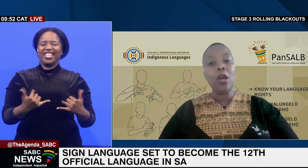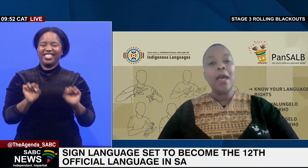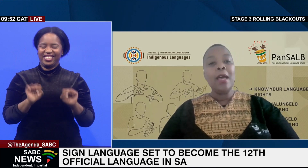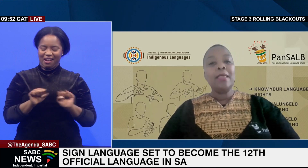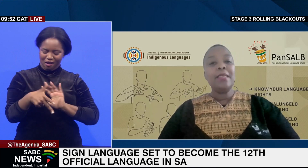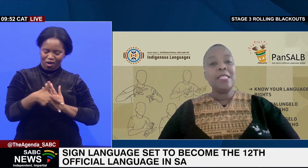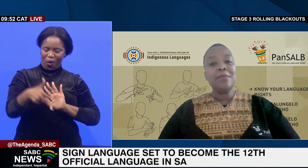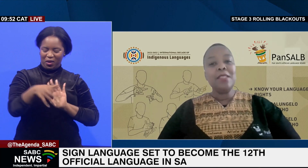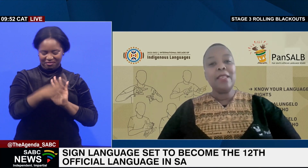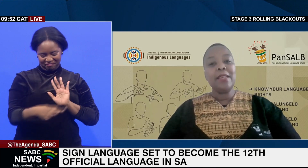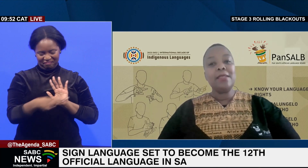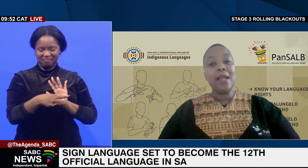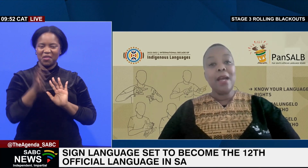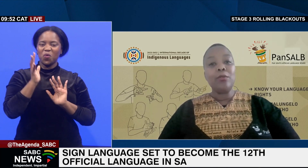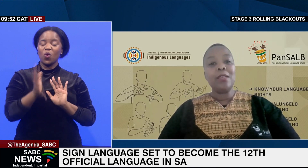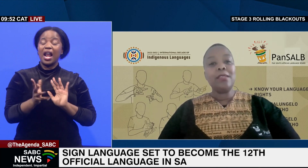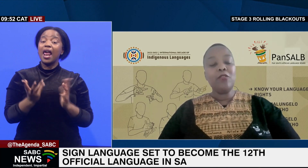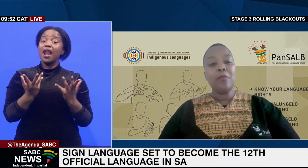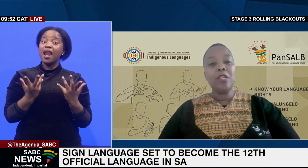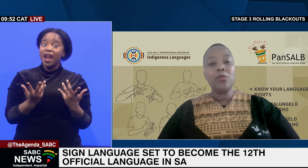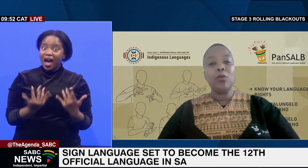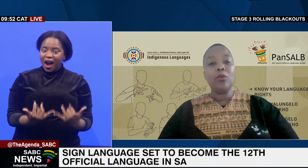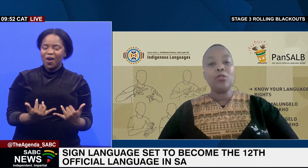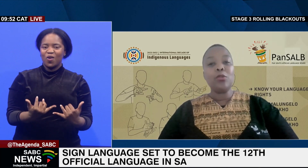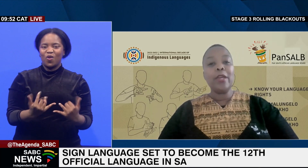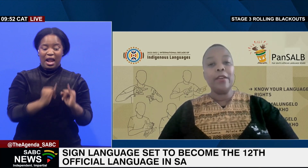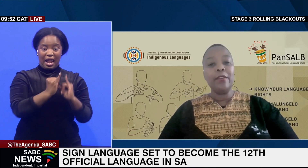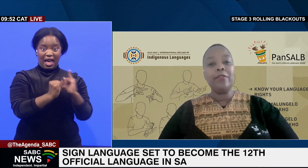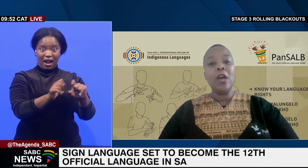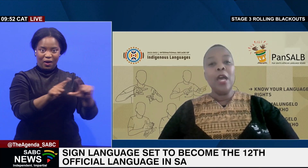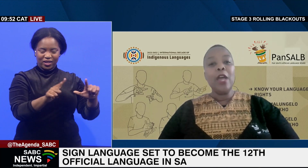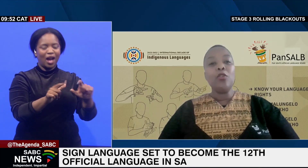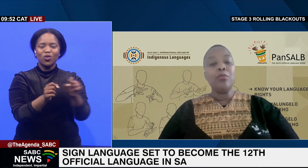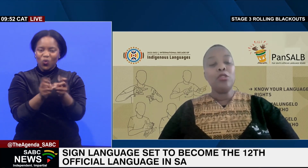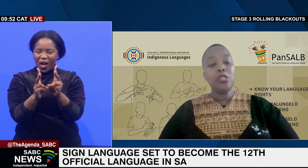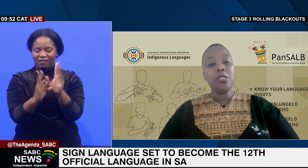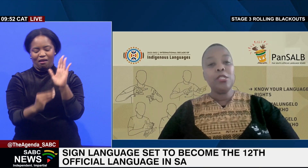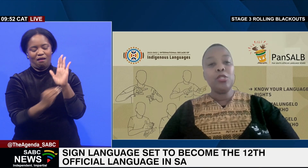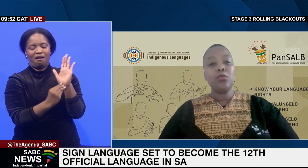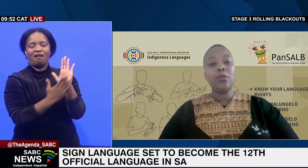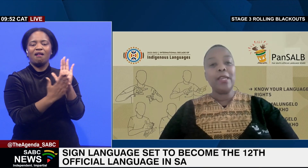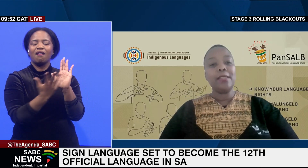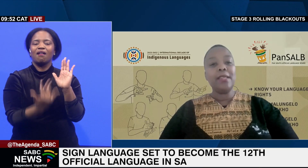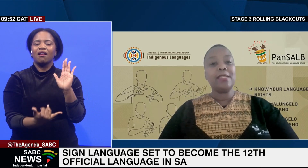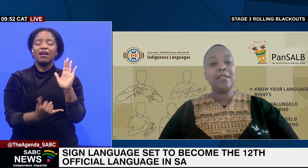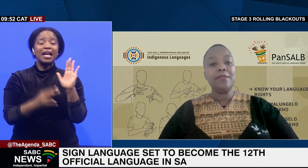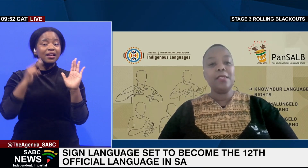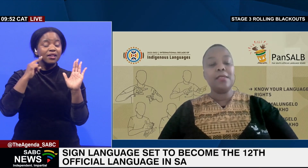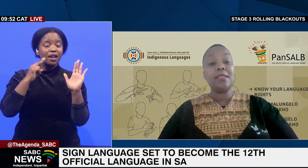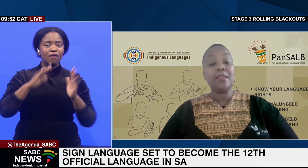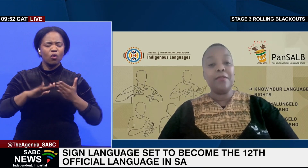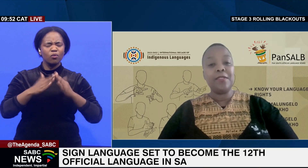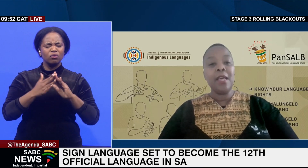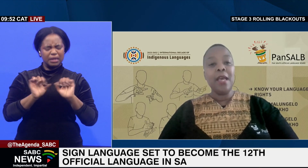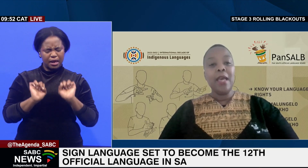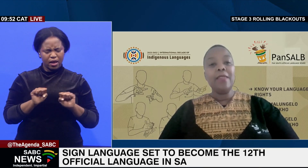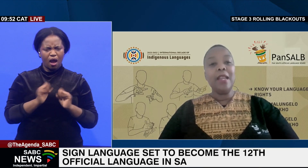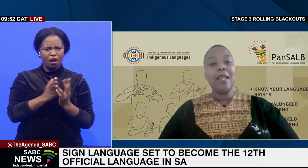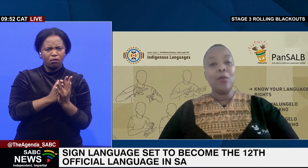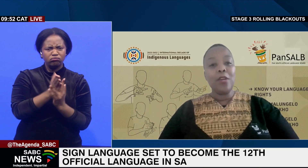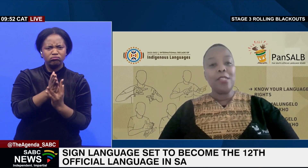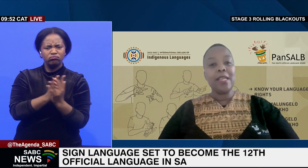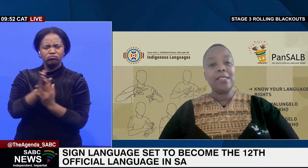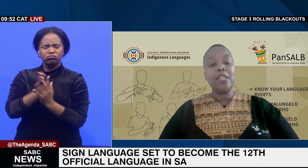law. This means that now the deaf community will also have an opportunity to get their services served in